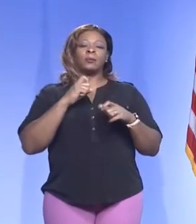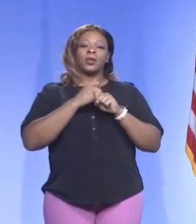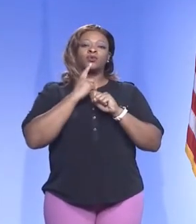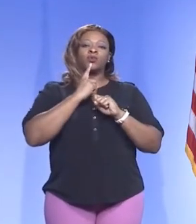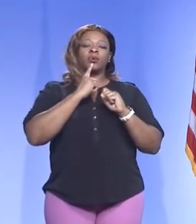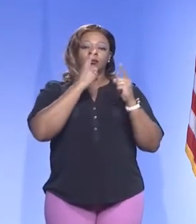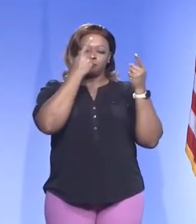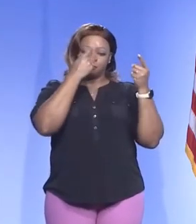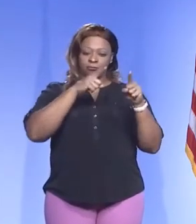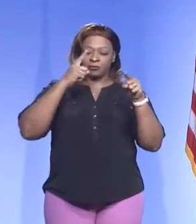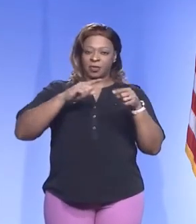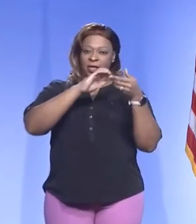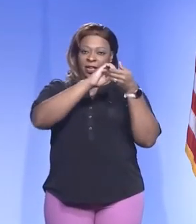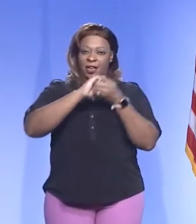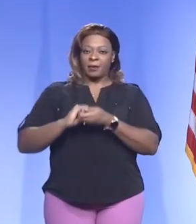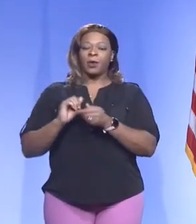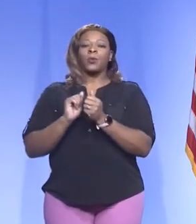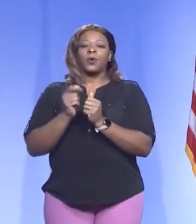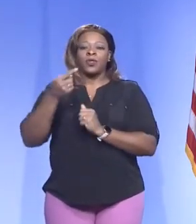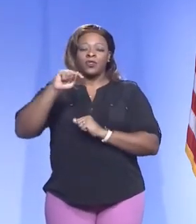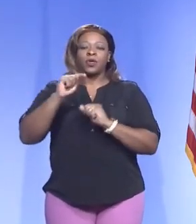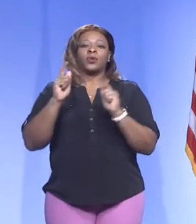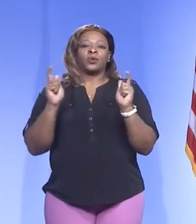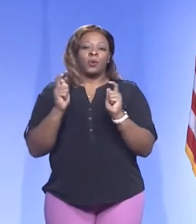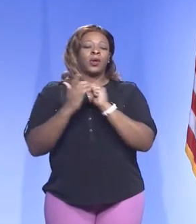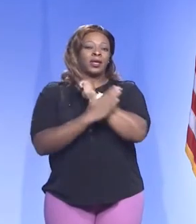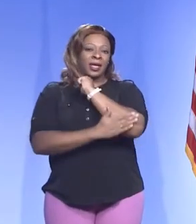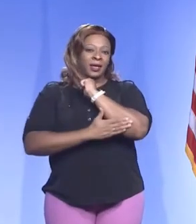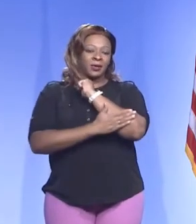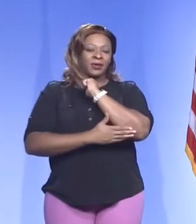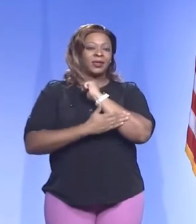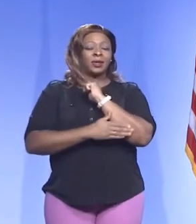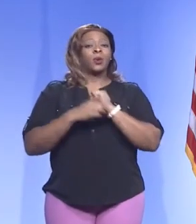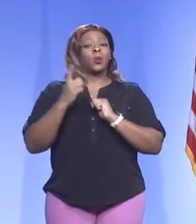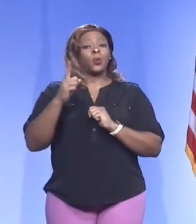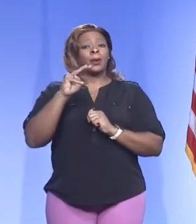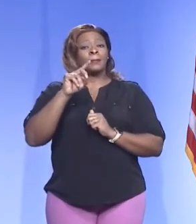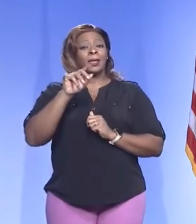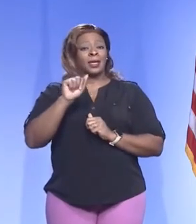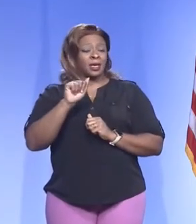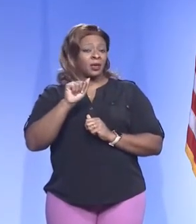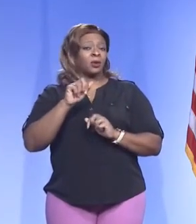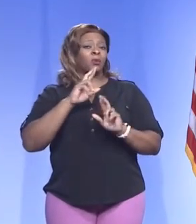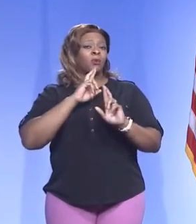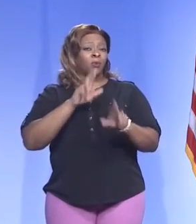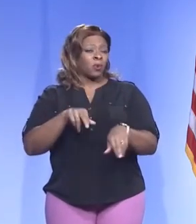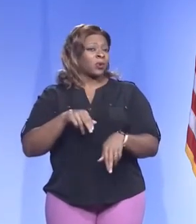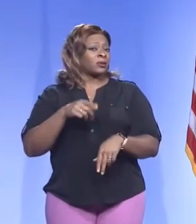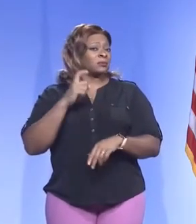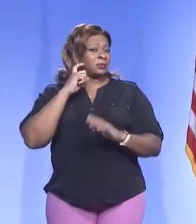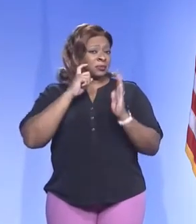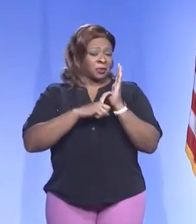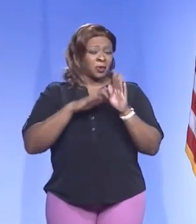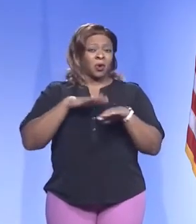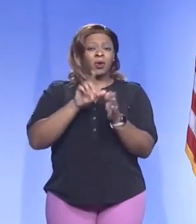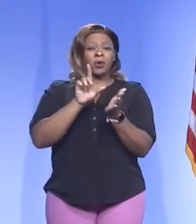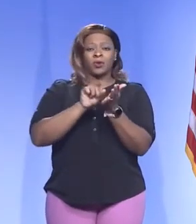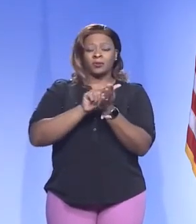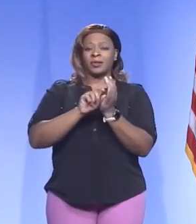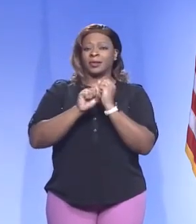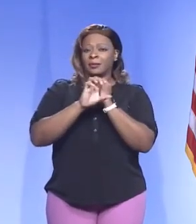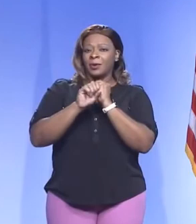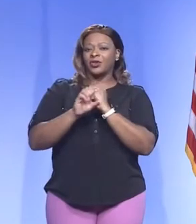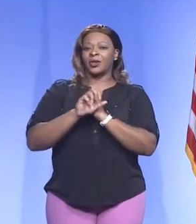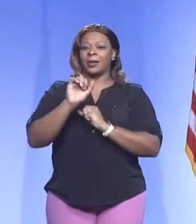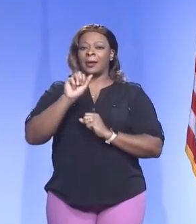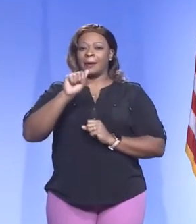much as possible with those rural communities. In fact, according to one media report that caught a lot of attention that appeared in the Commercial Appeal recently, our neighbor